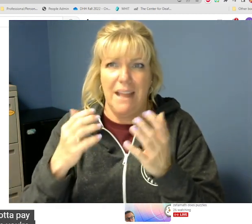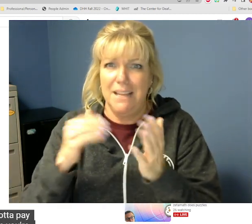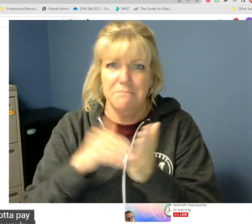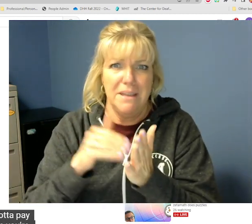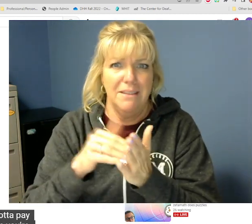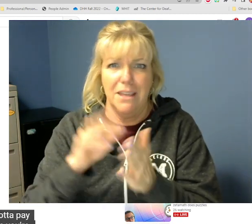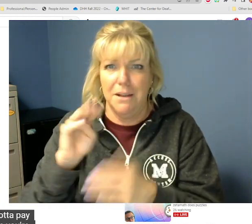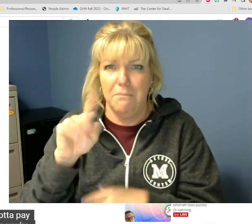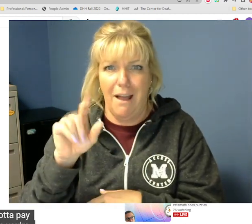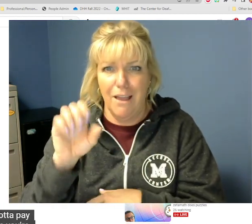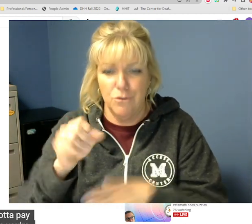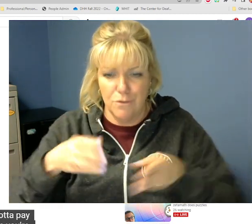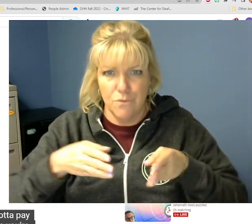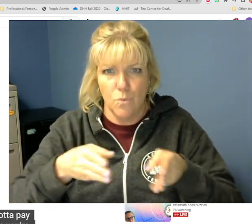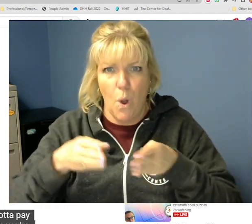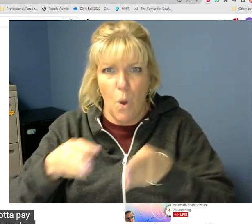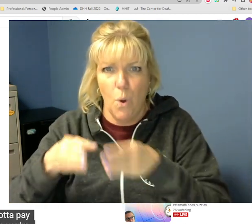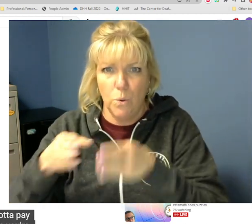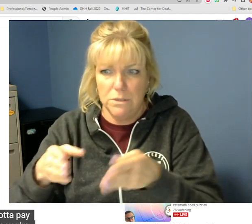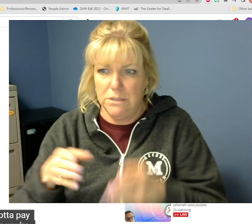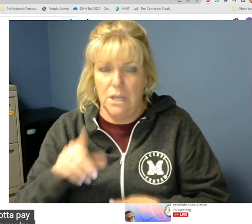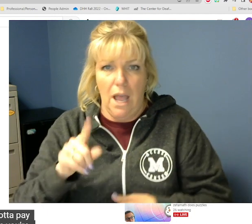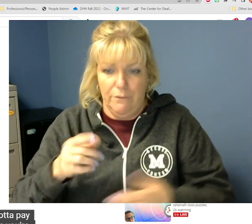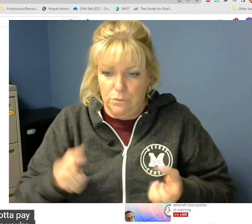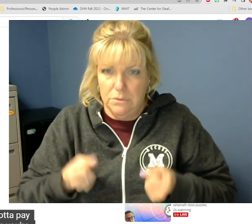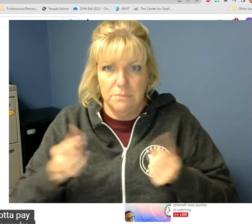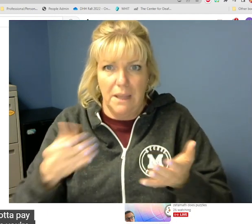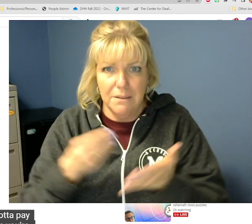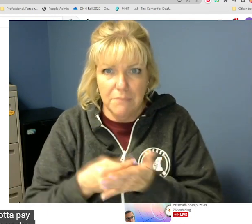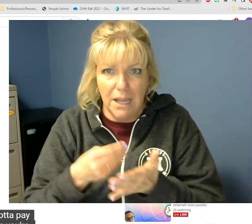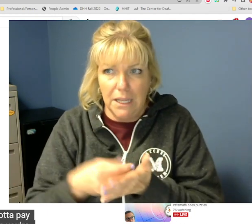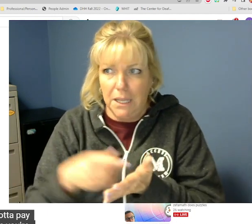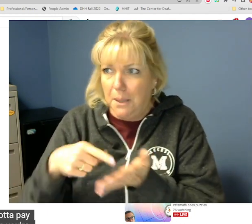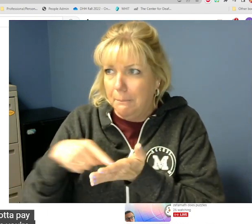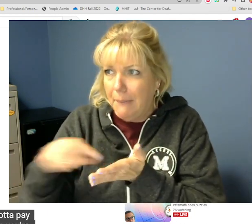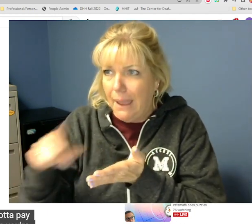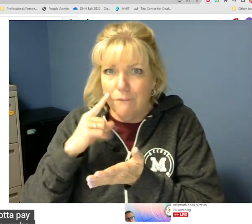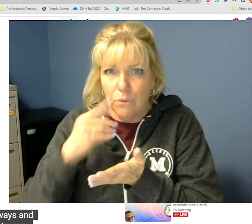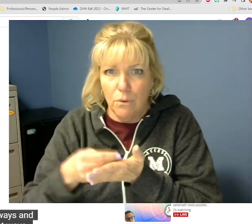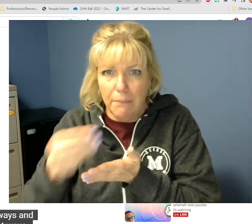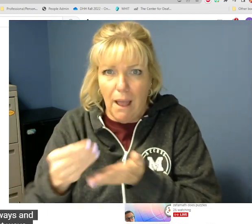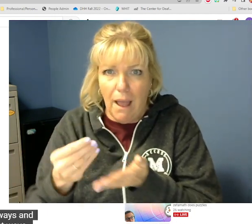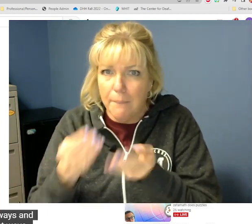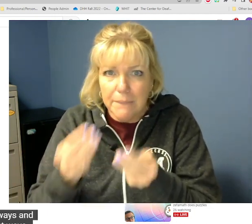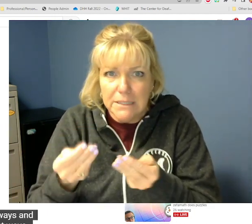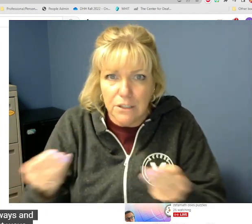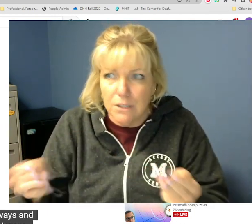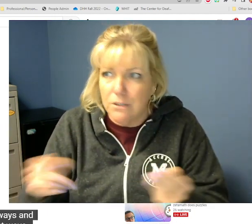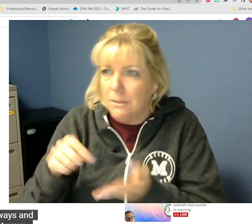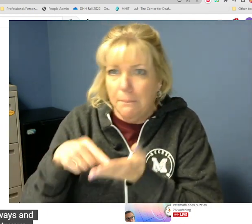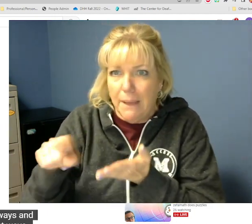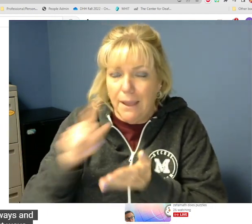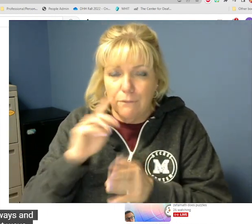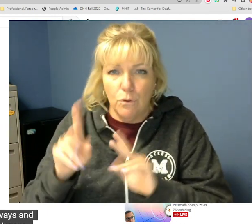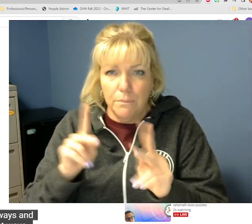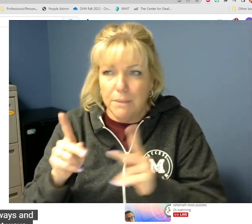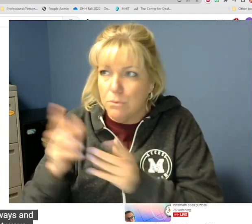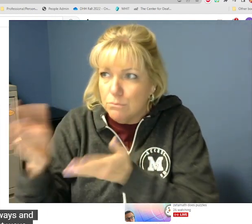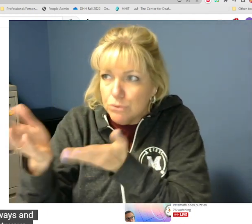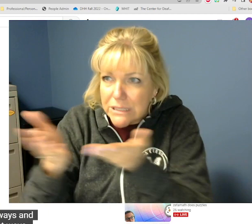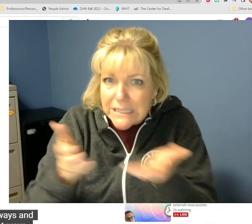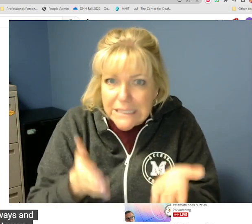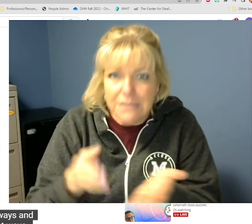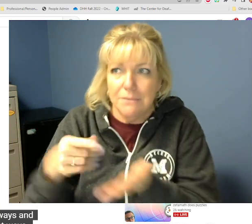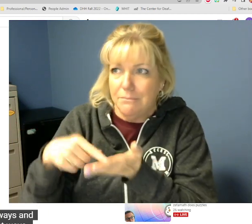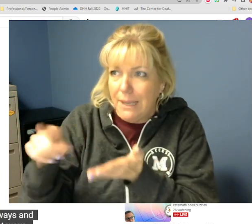to pay people to get the resources. You got to pay people to move the resources. So you're spending money in all different ways and kind of moving